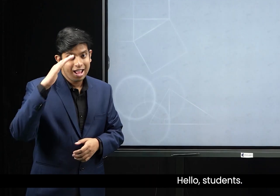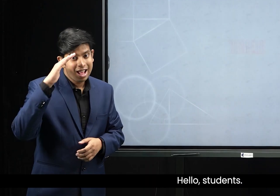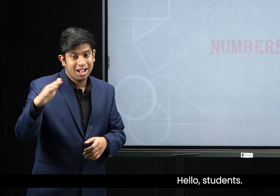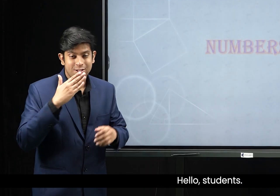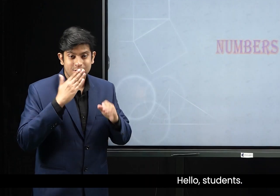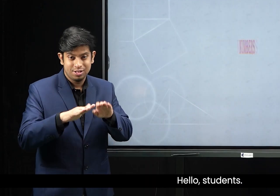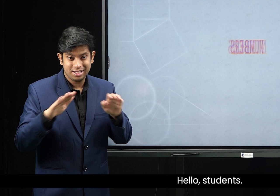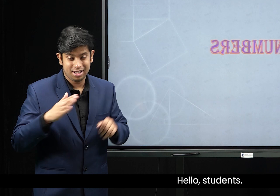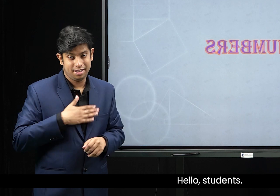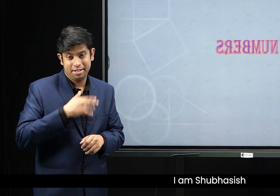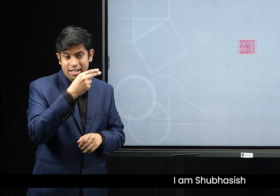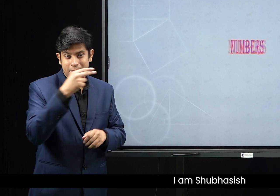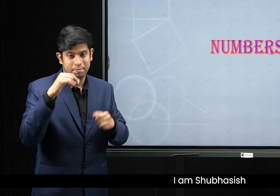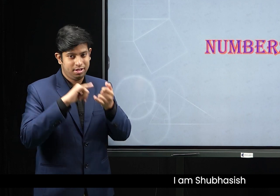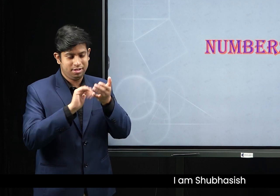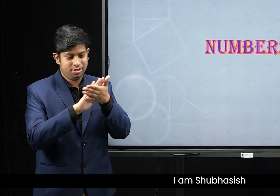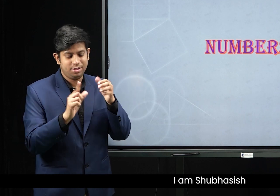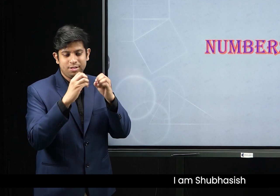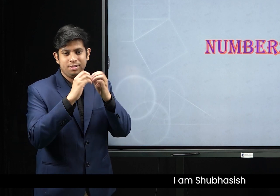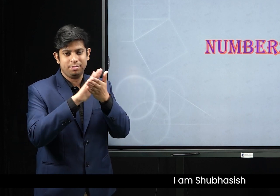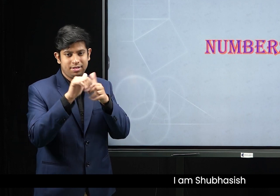Hello students, I am Subhashish.